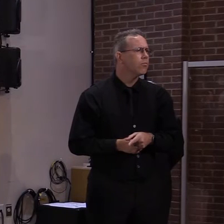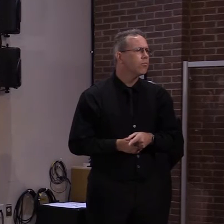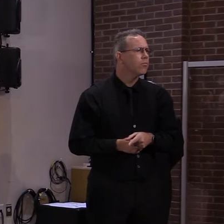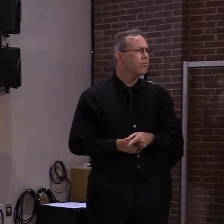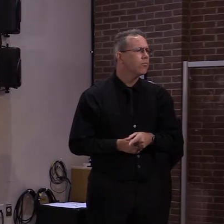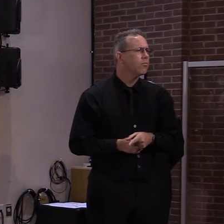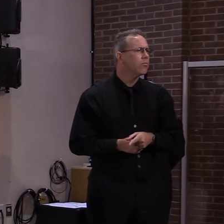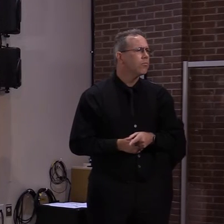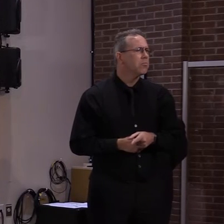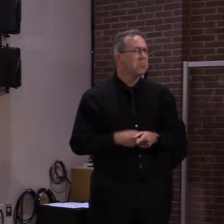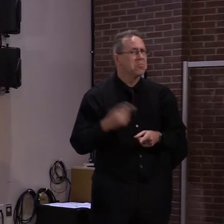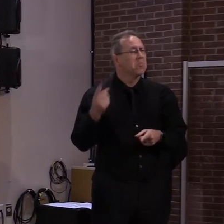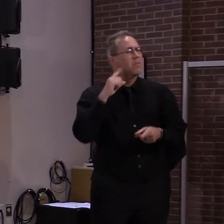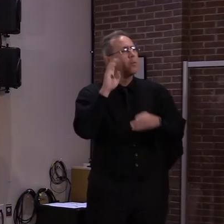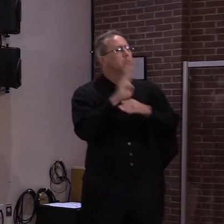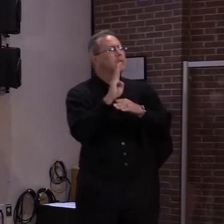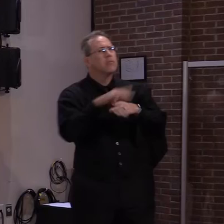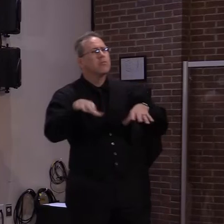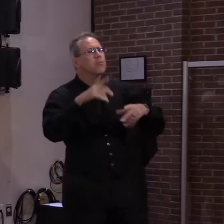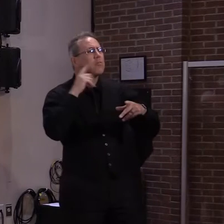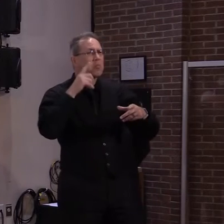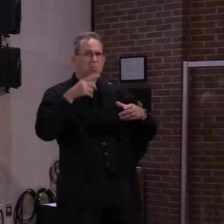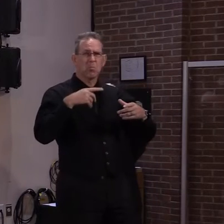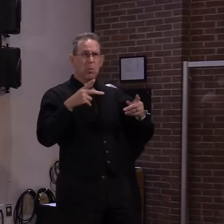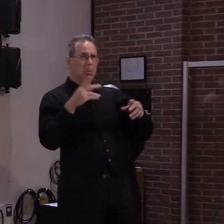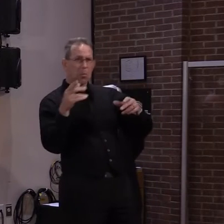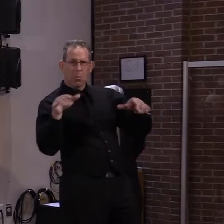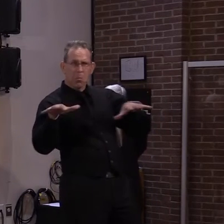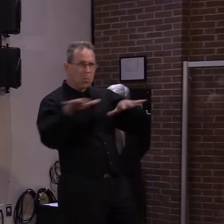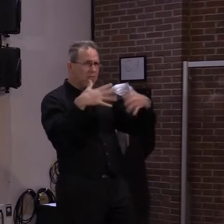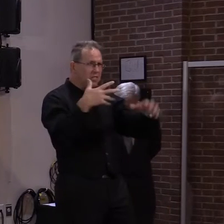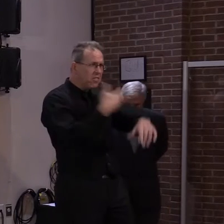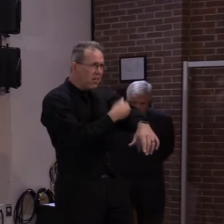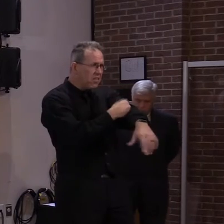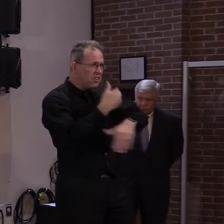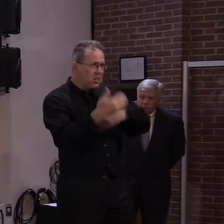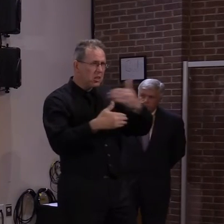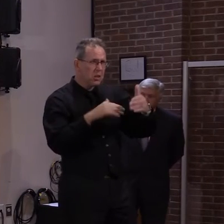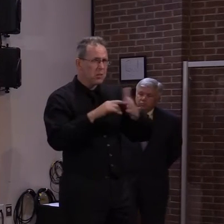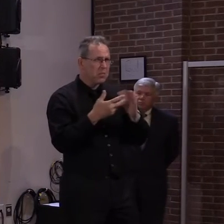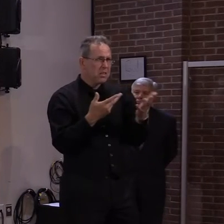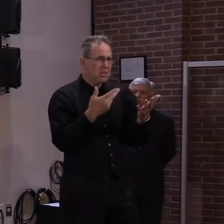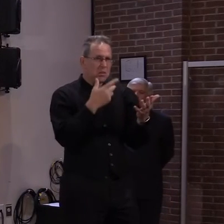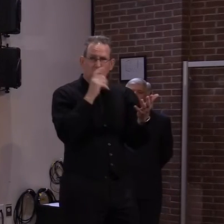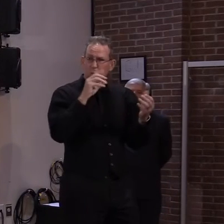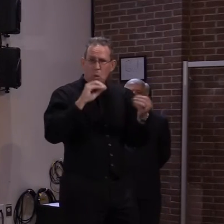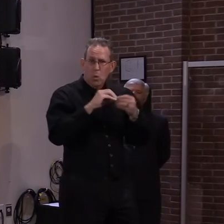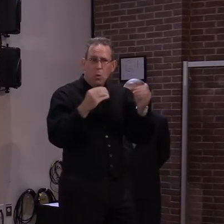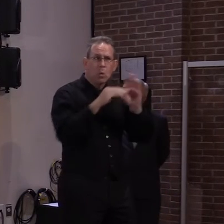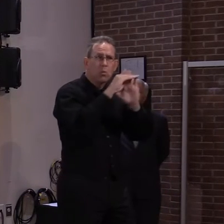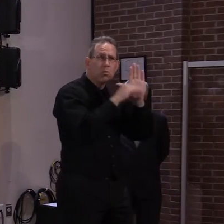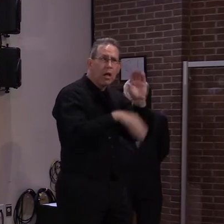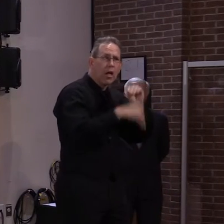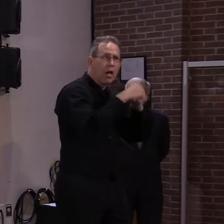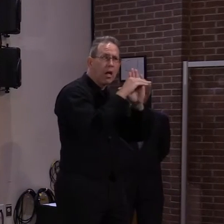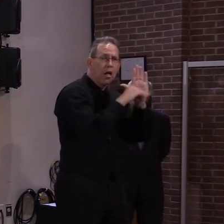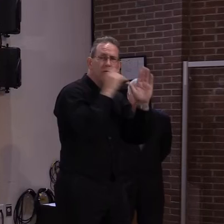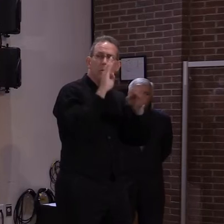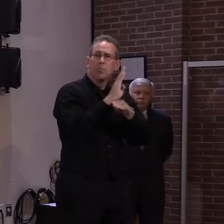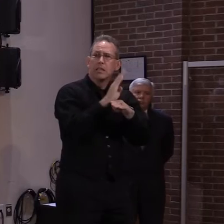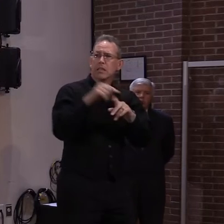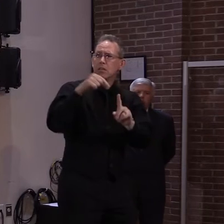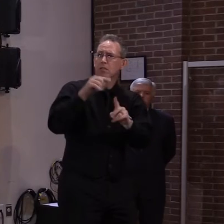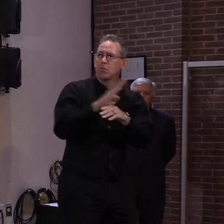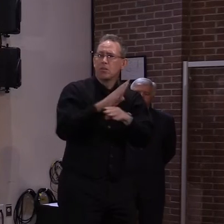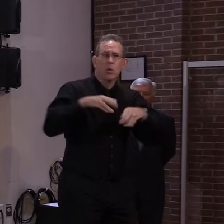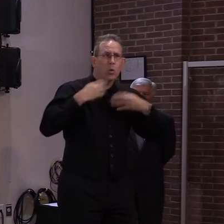haven't instituted any new rules about masking and things like that. I'm just wondering, as we go into the fall, do you expect any